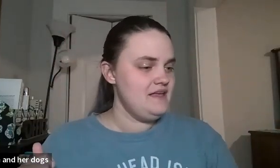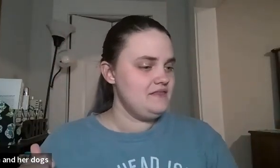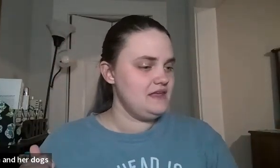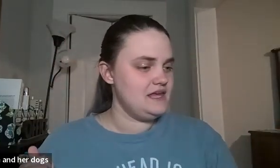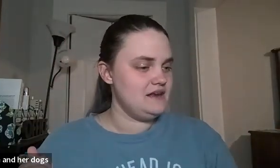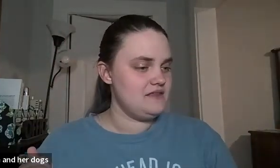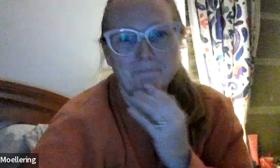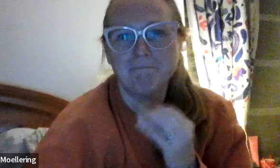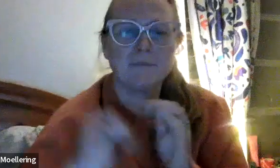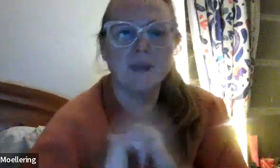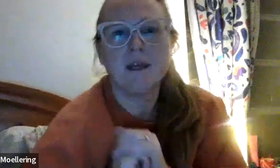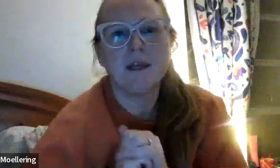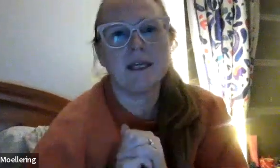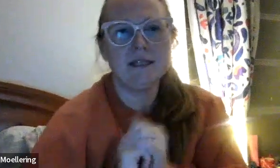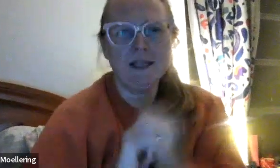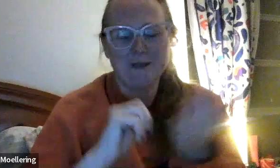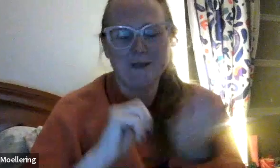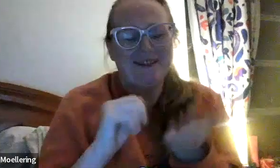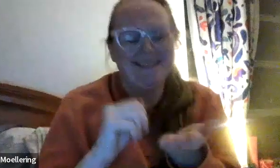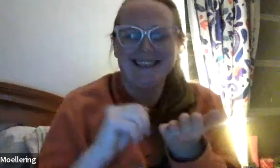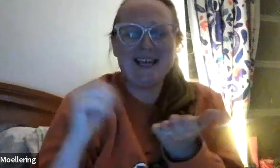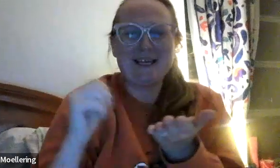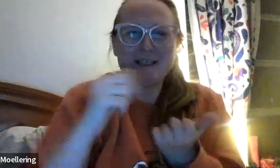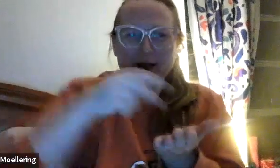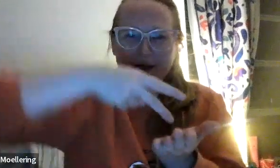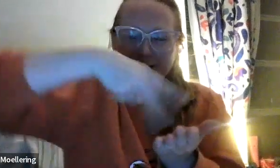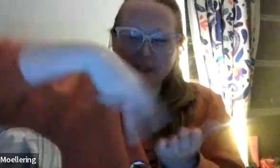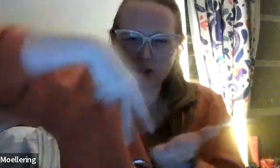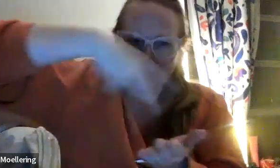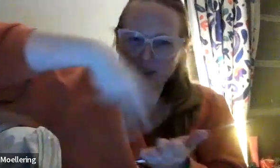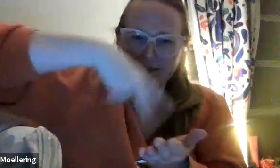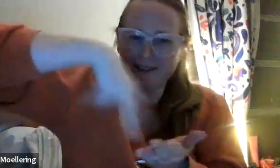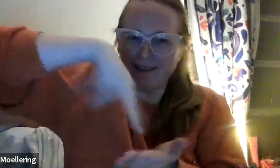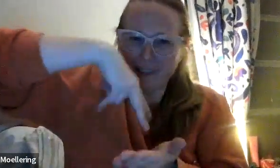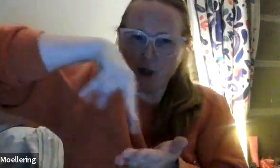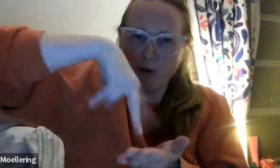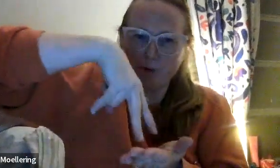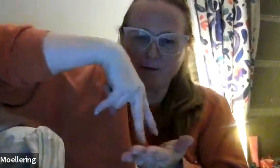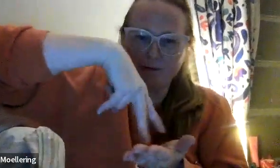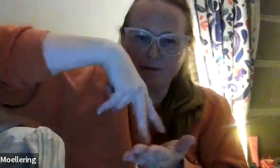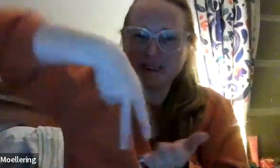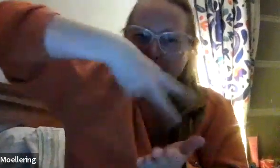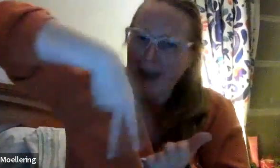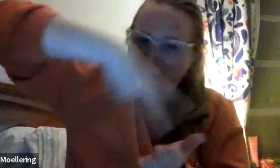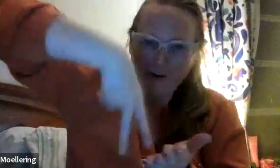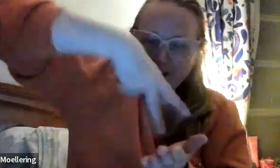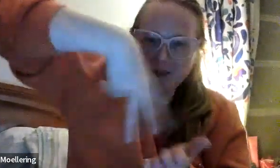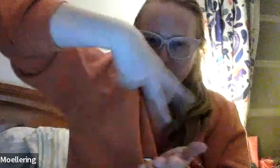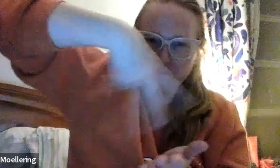Hey, Gillian. Yes. Is the direction that you like, does it matter if your